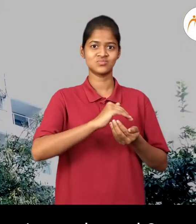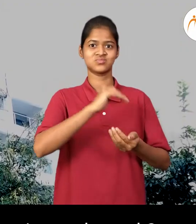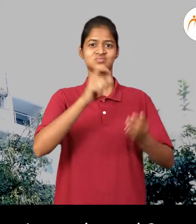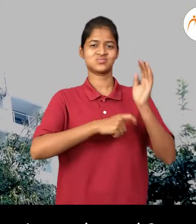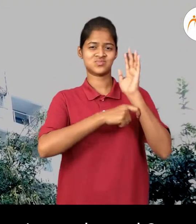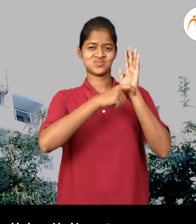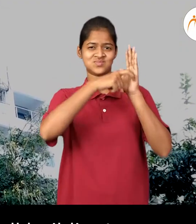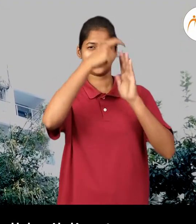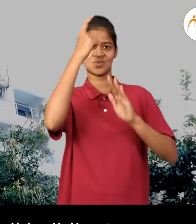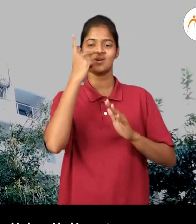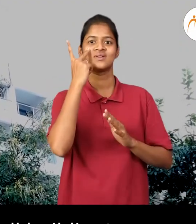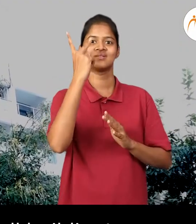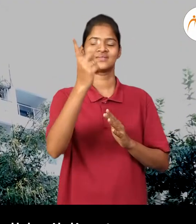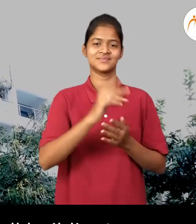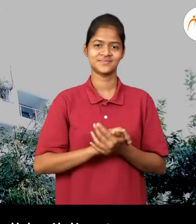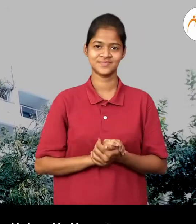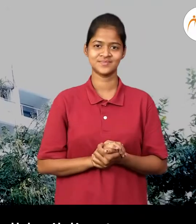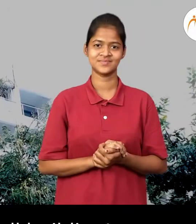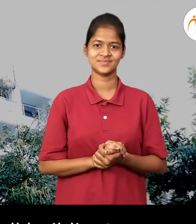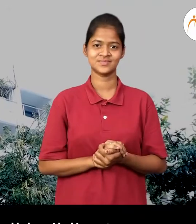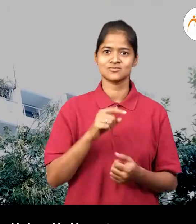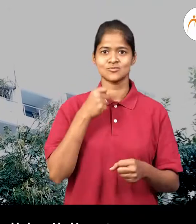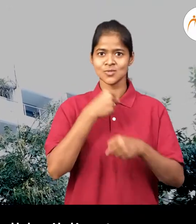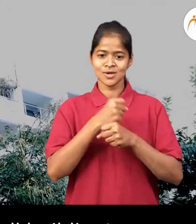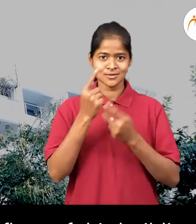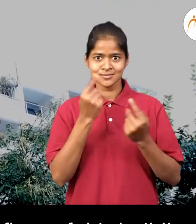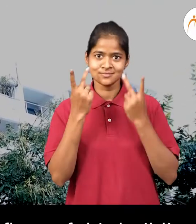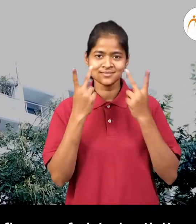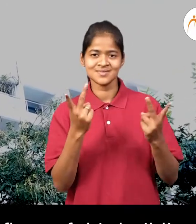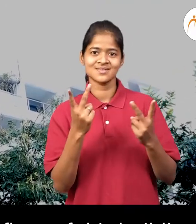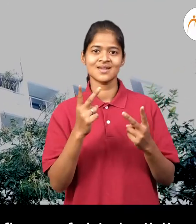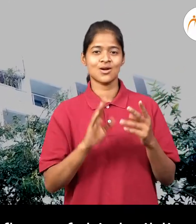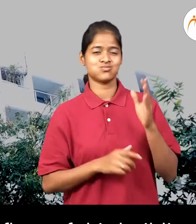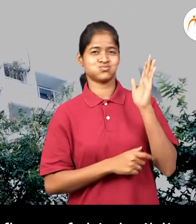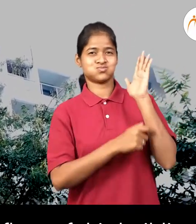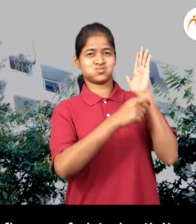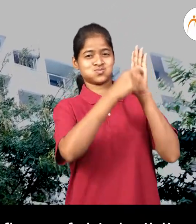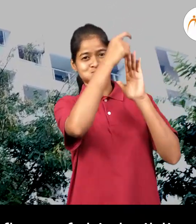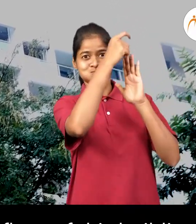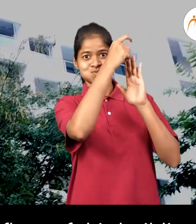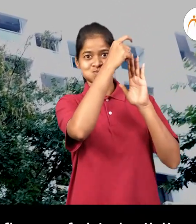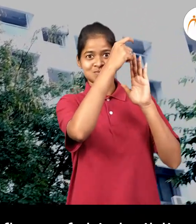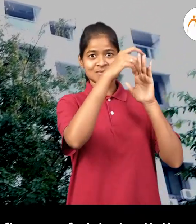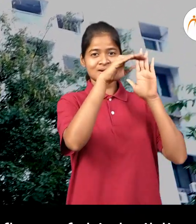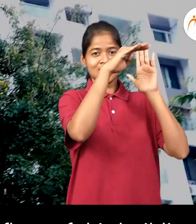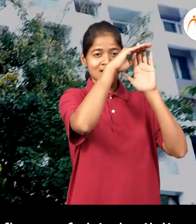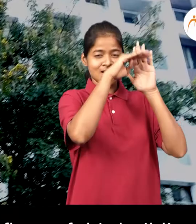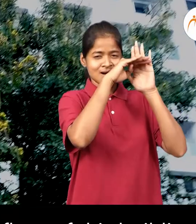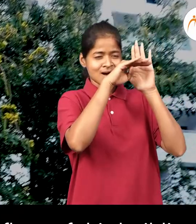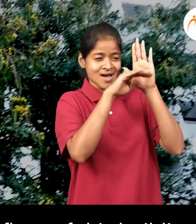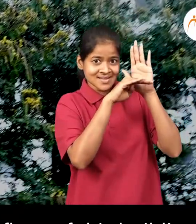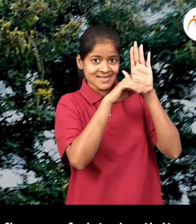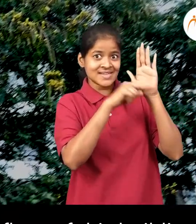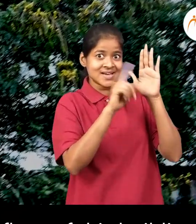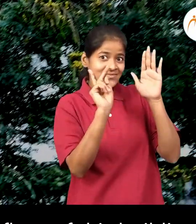look at this tall building aria stays on the second floor of